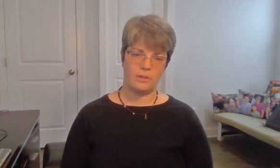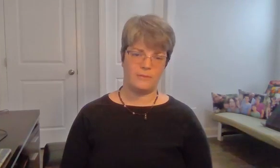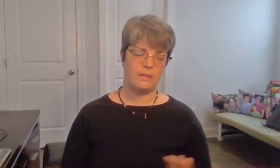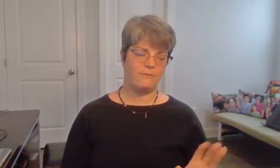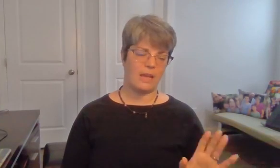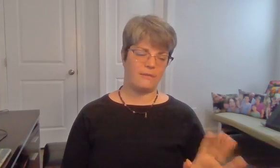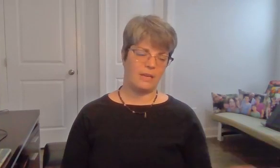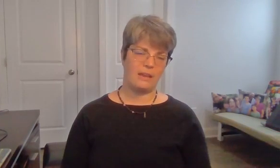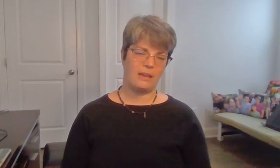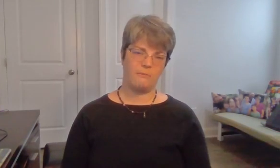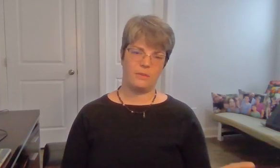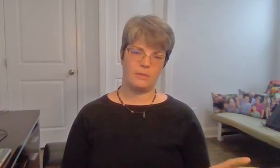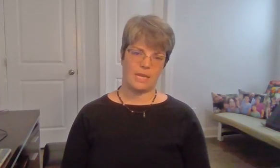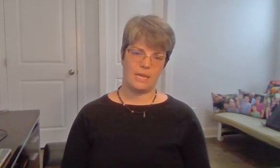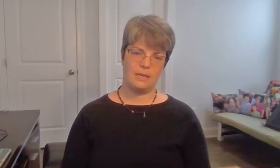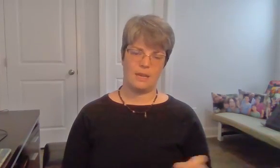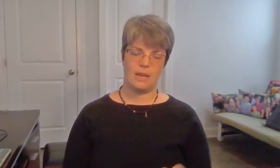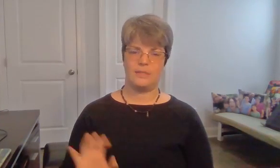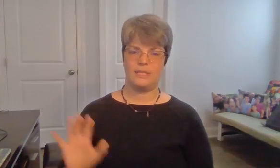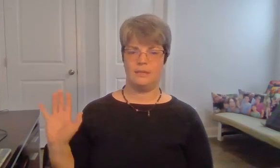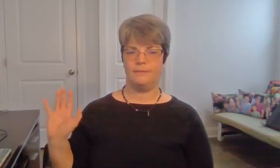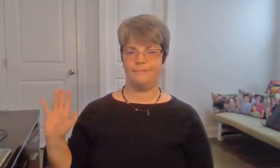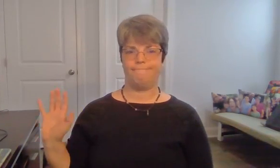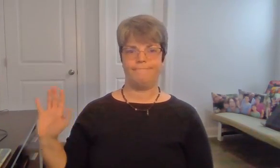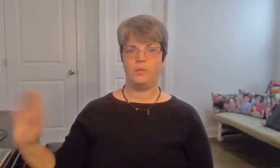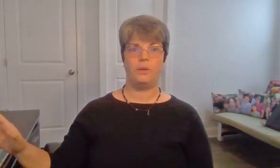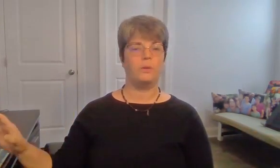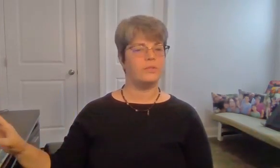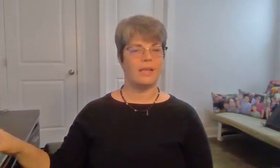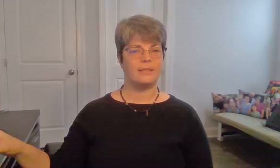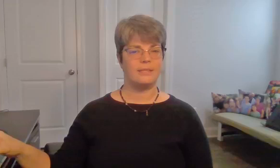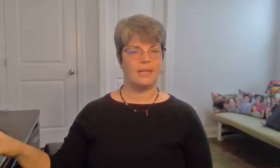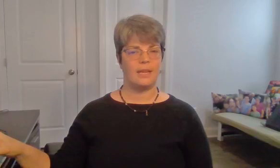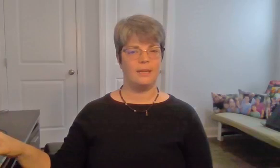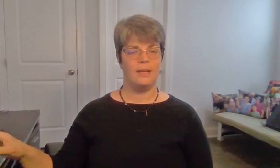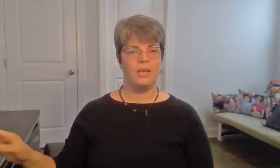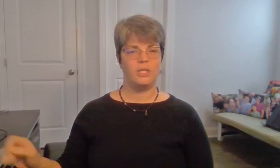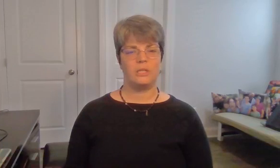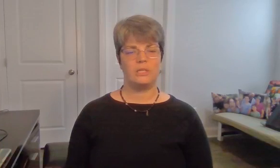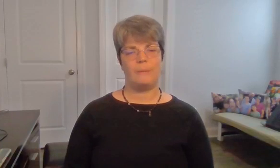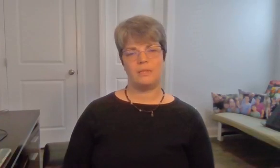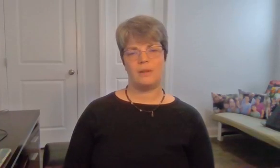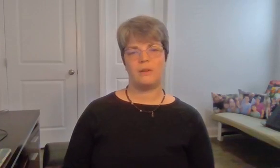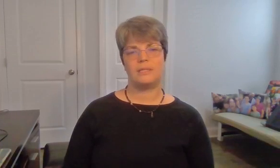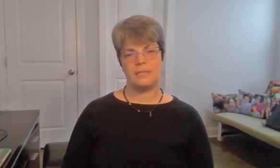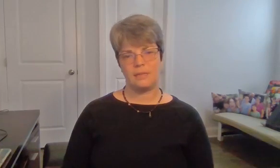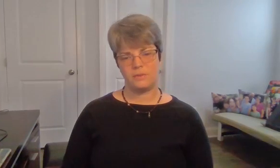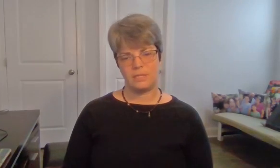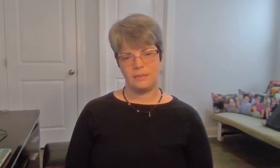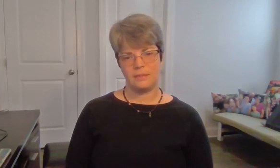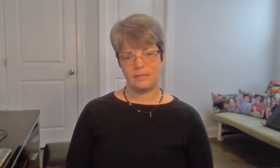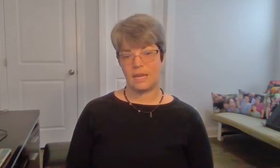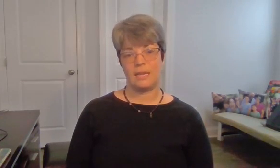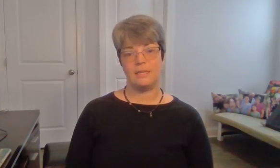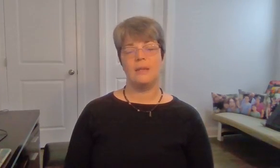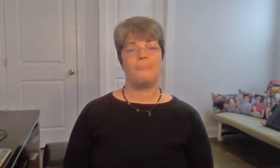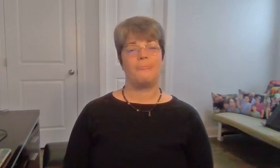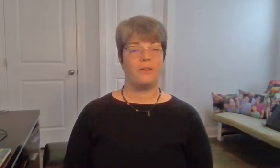seen 5.5-month-olds sign. I've seen 2-year-olds not sign. So it all depends on how consistently they're seeing the signs, their